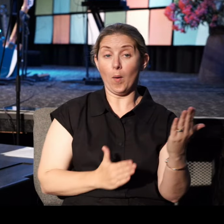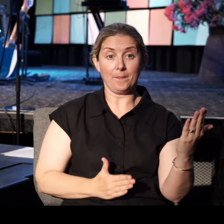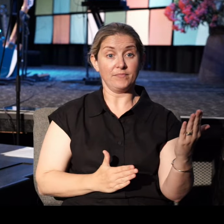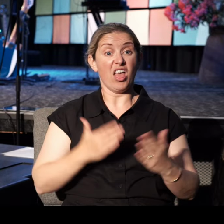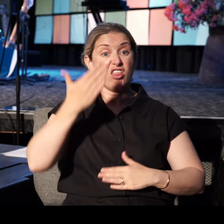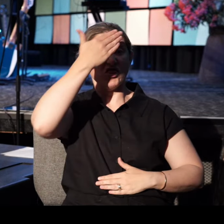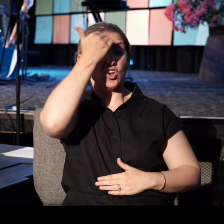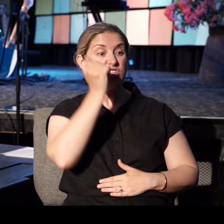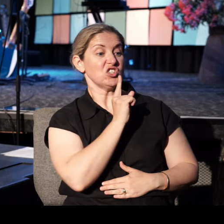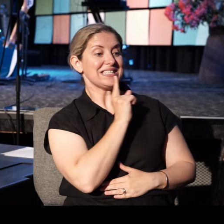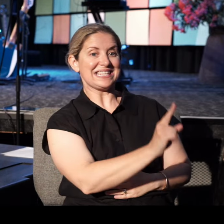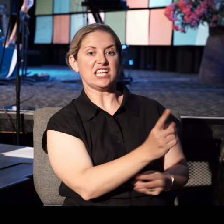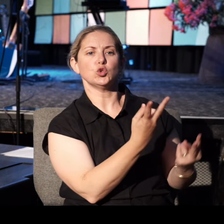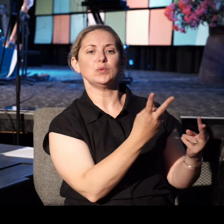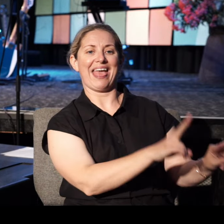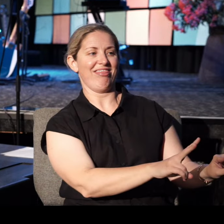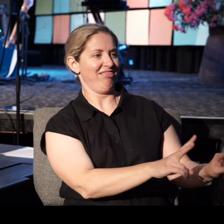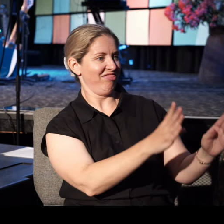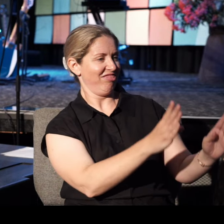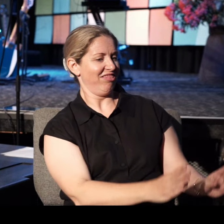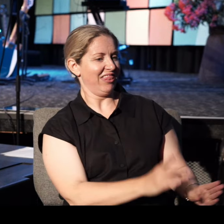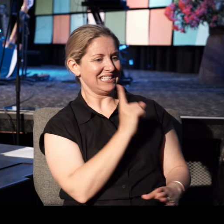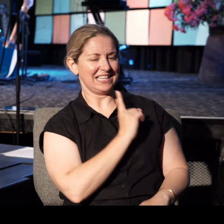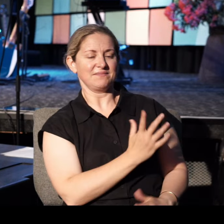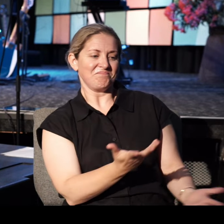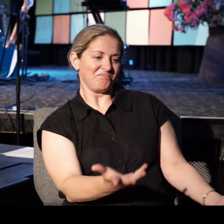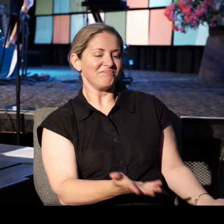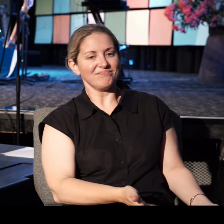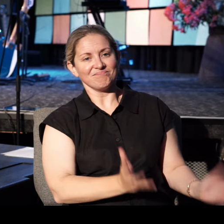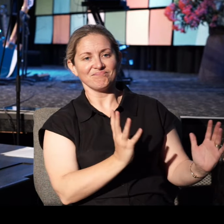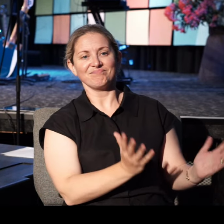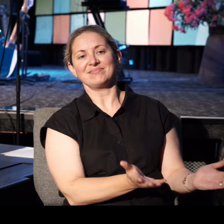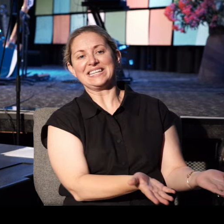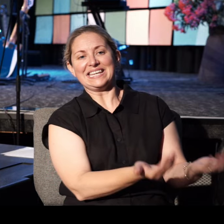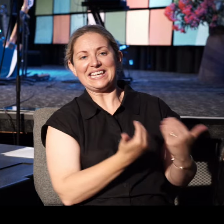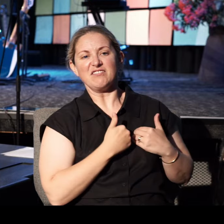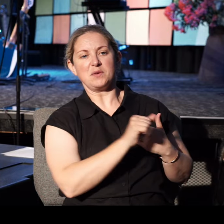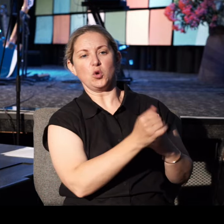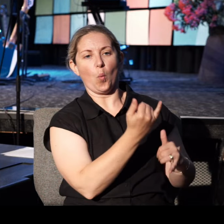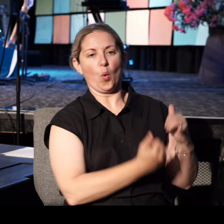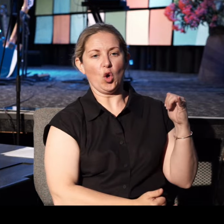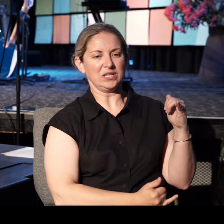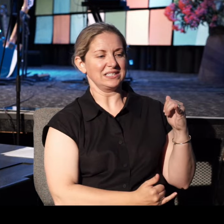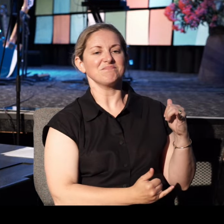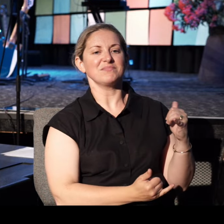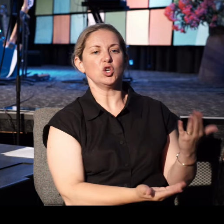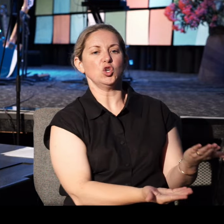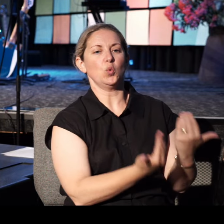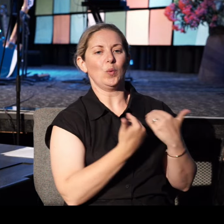death, "Spare not, do thy worst, I shall one day be better than before."